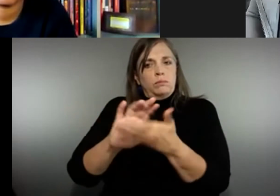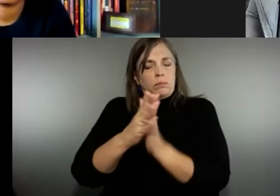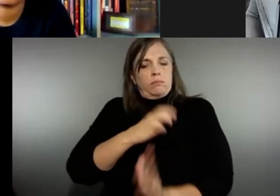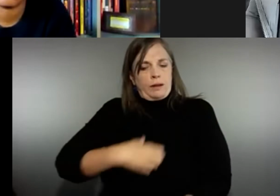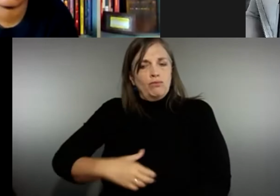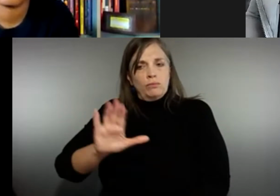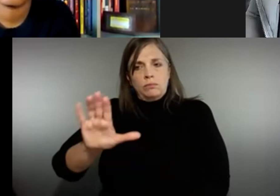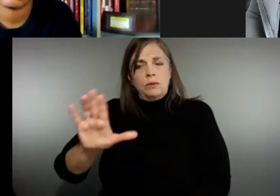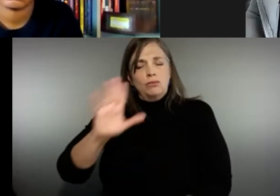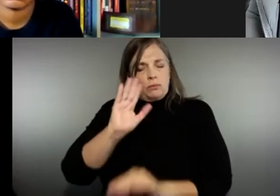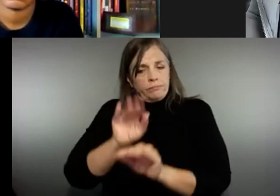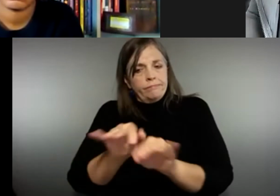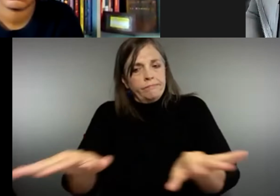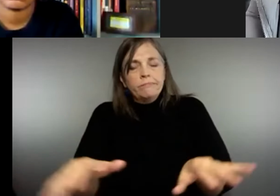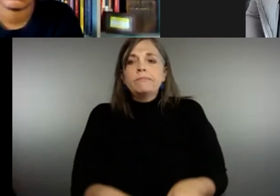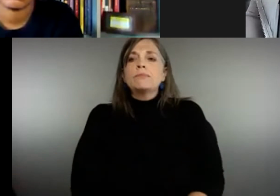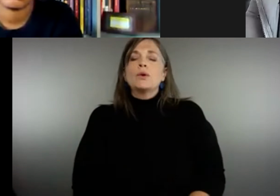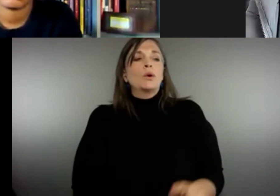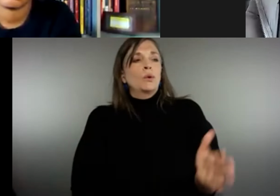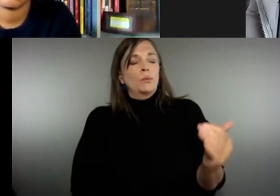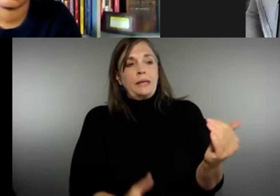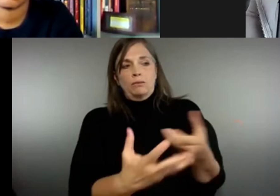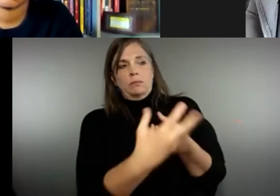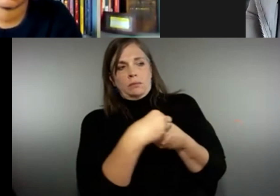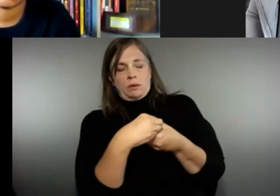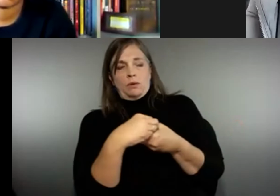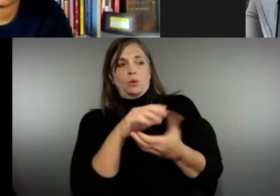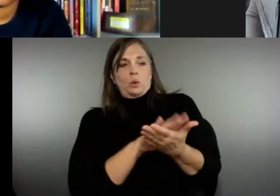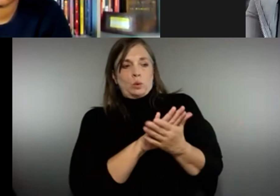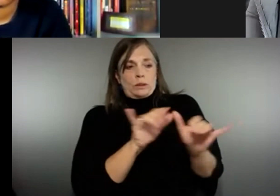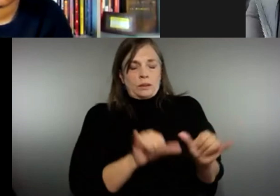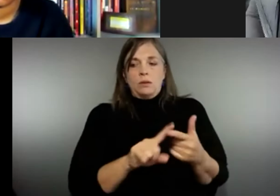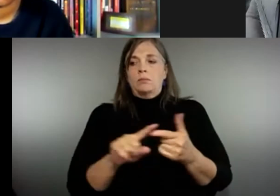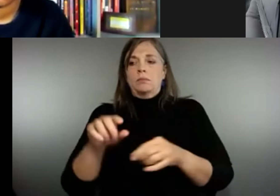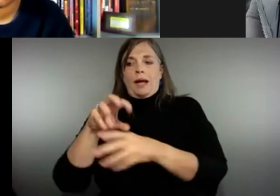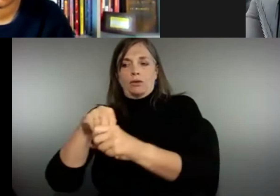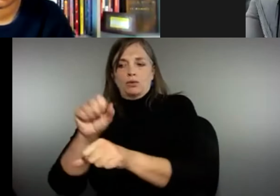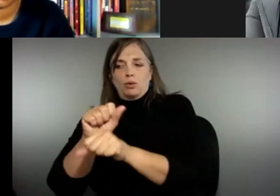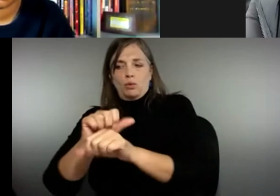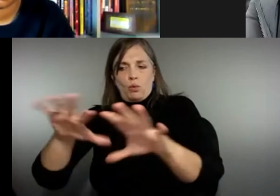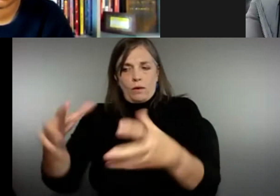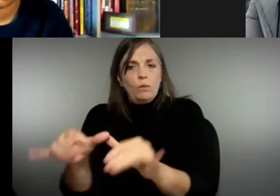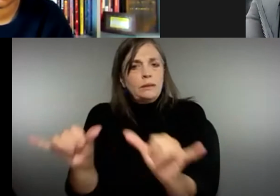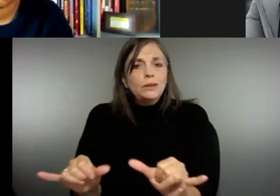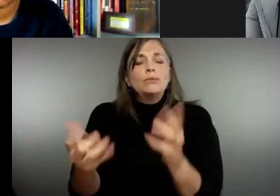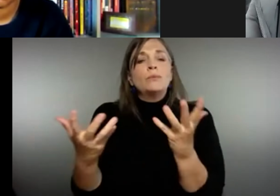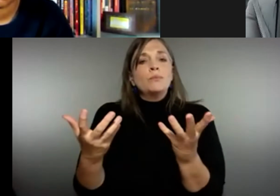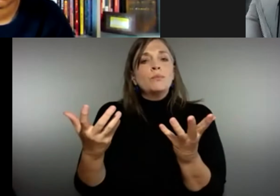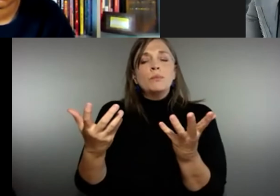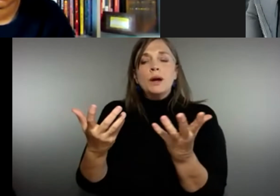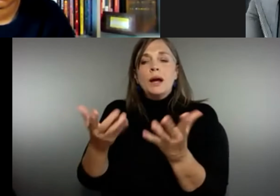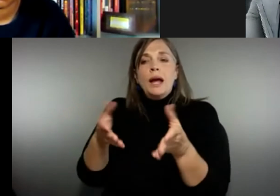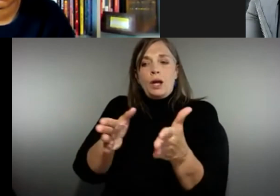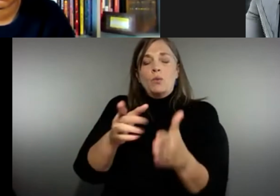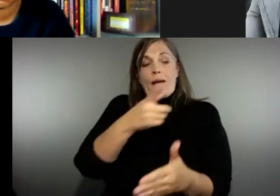into our school system into our workforce system um in a way that uh you know our community members are